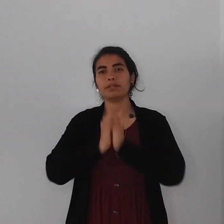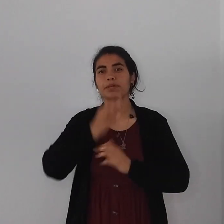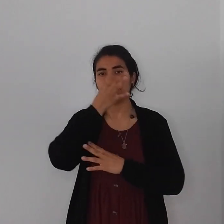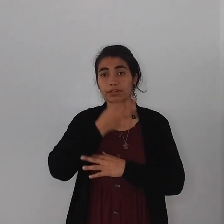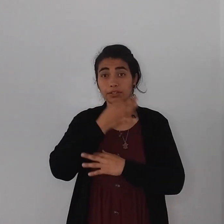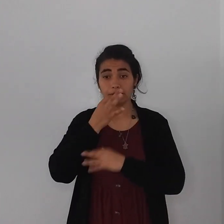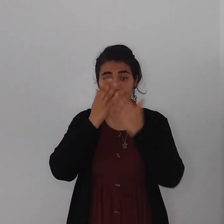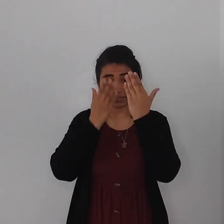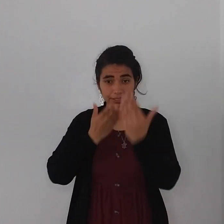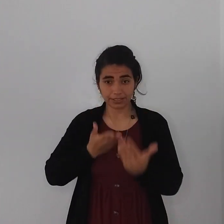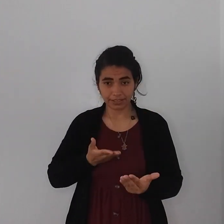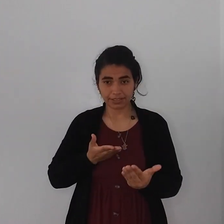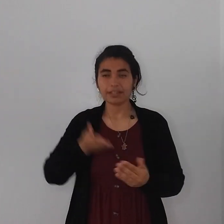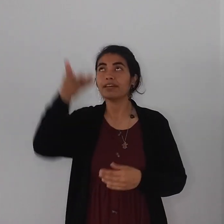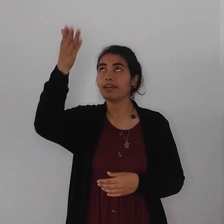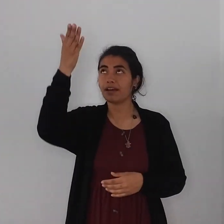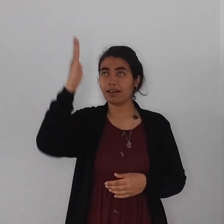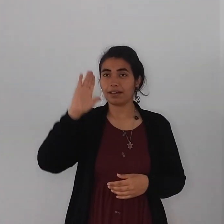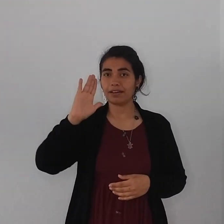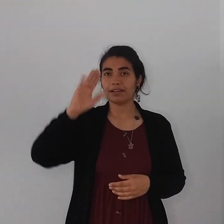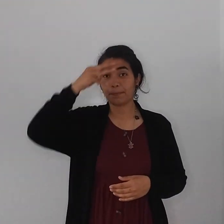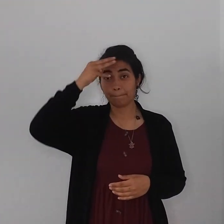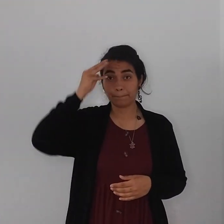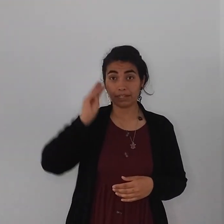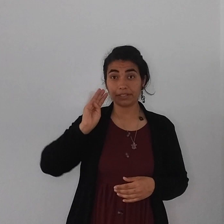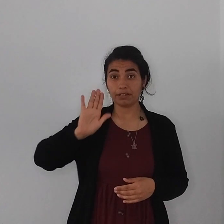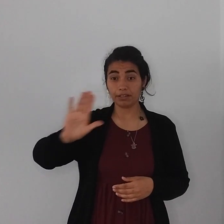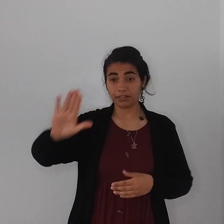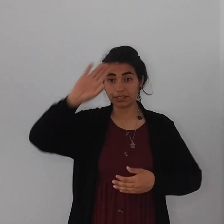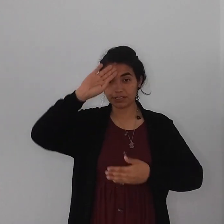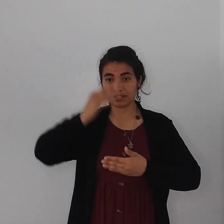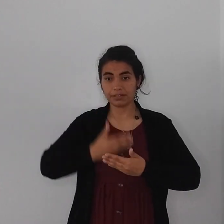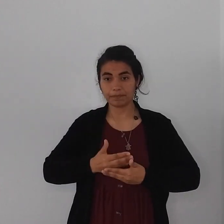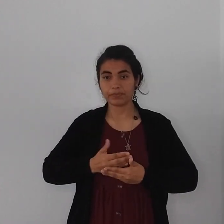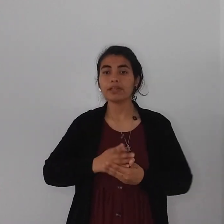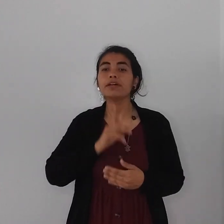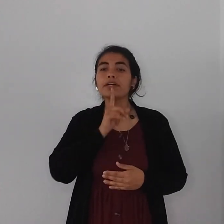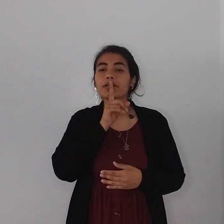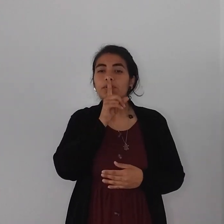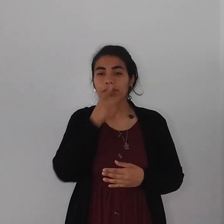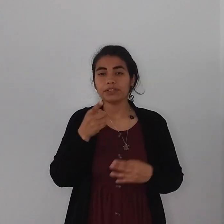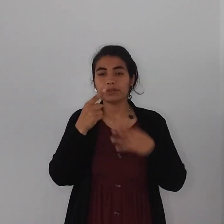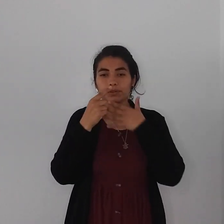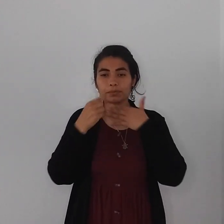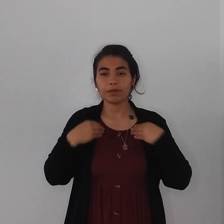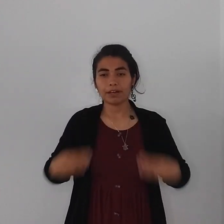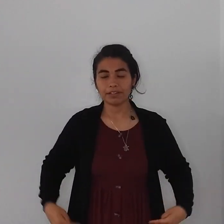worship, Eucharist, God, Mary, her son, real